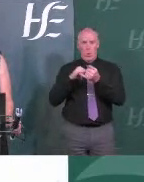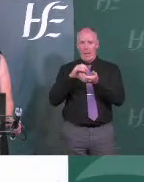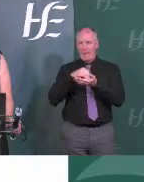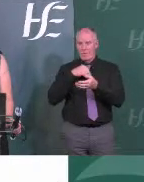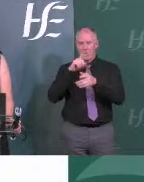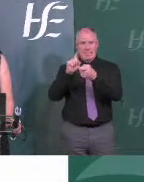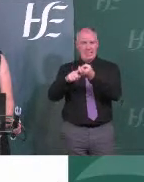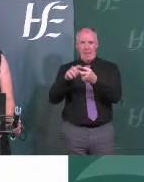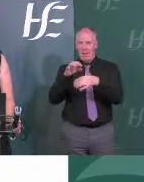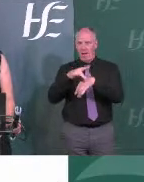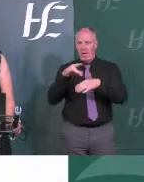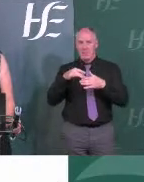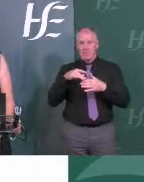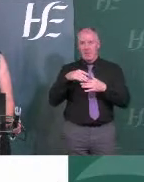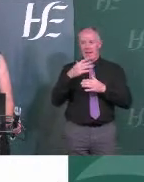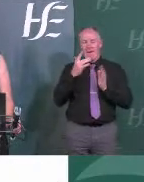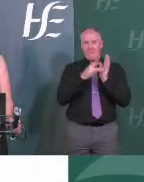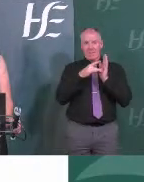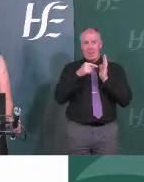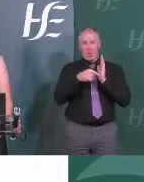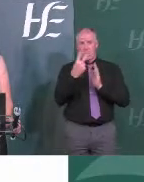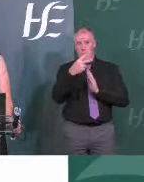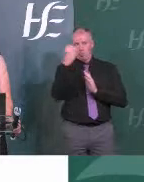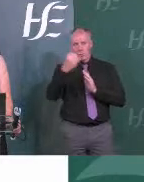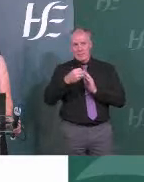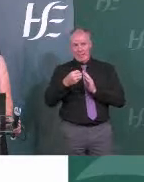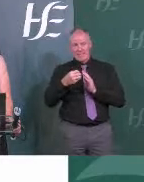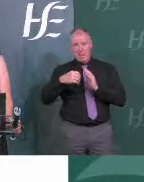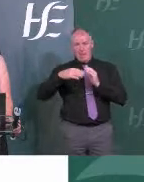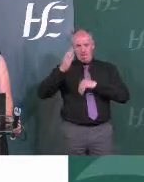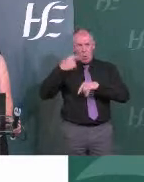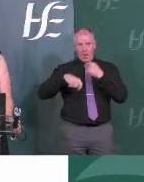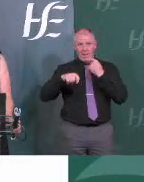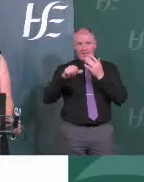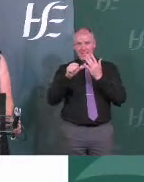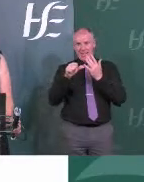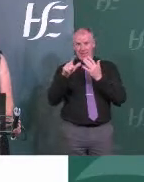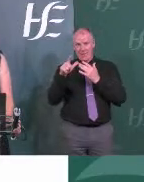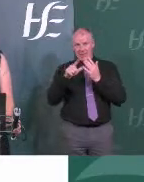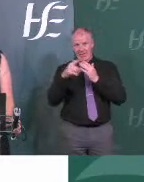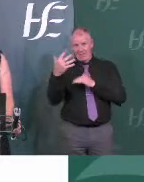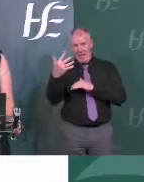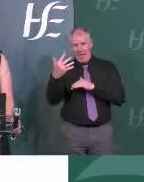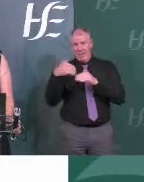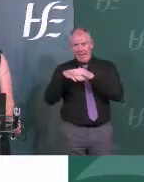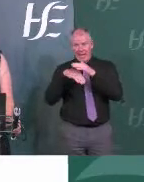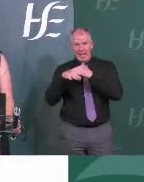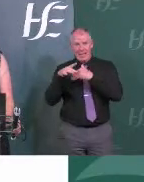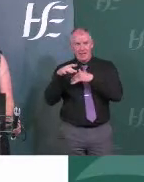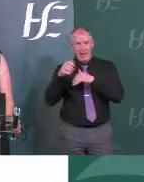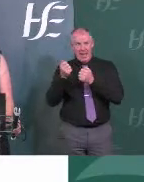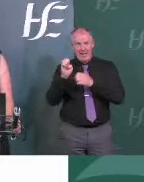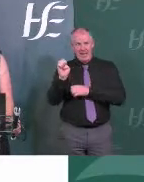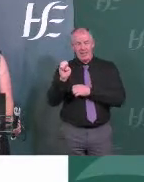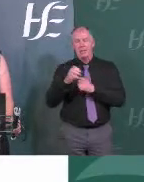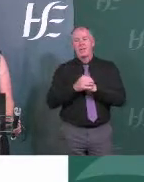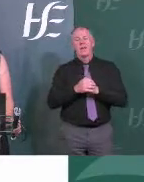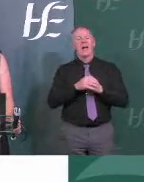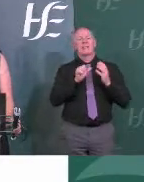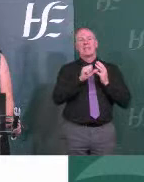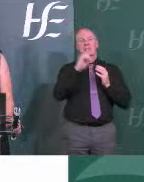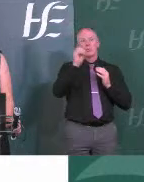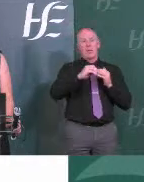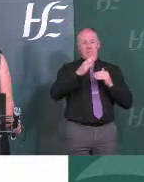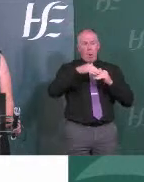that we're 15.2% higher than the same period last year for attendances of people aged over 75, and we're 6% higher in terms of